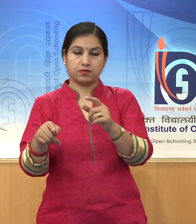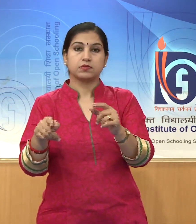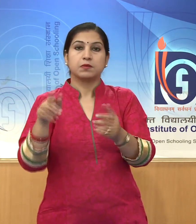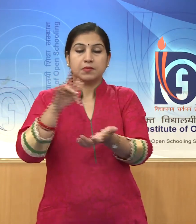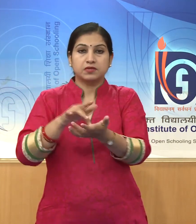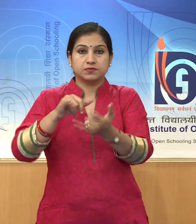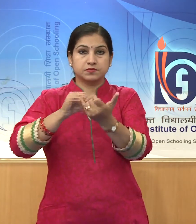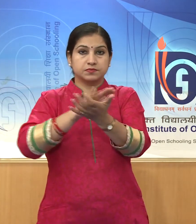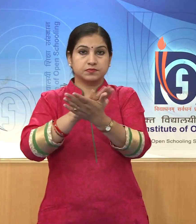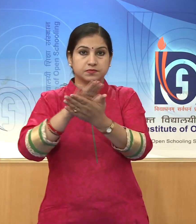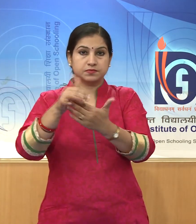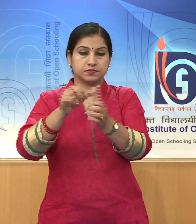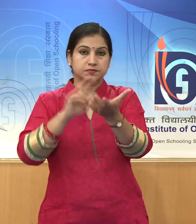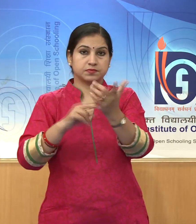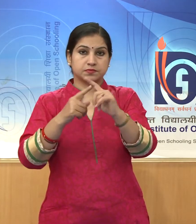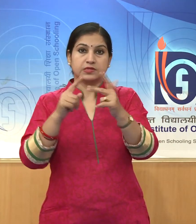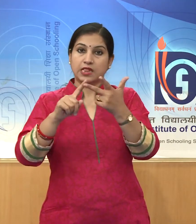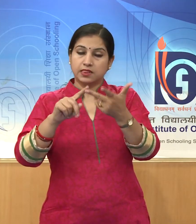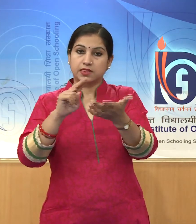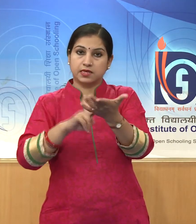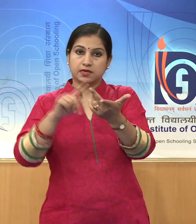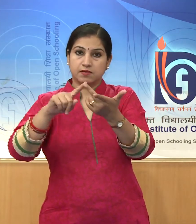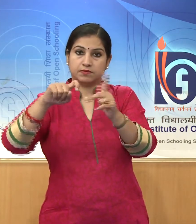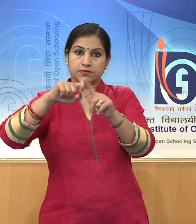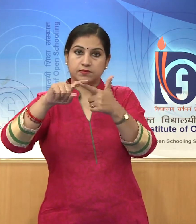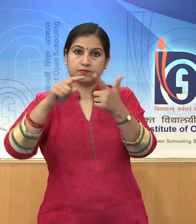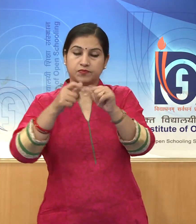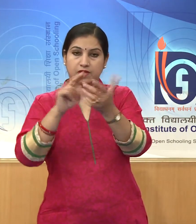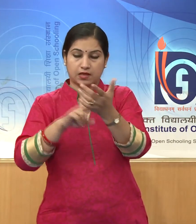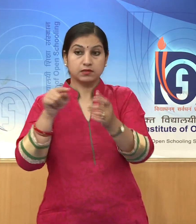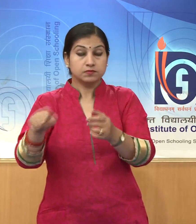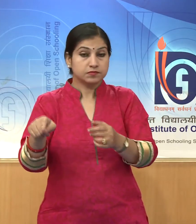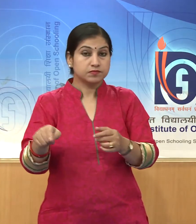Whirlpool is one of the masterpieces of Krishna Reddy.